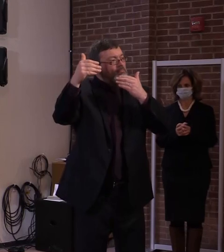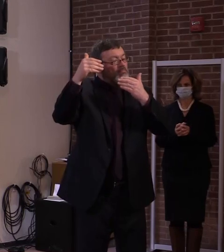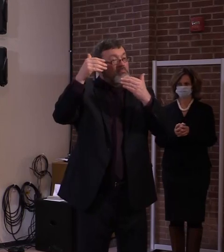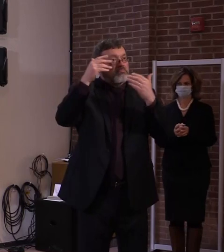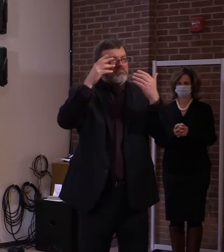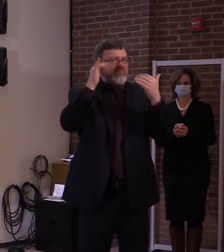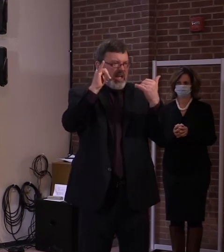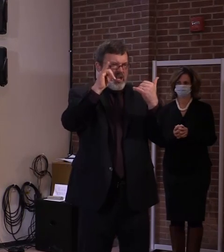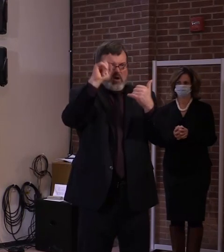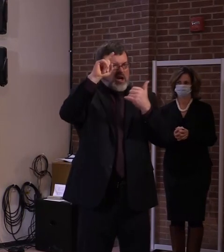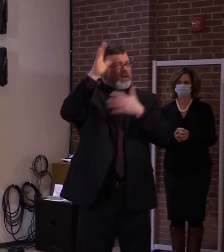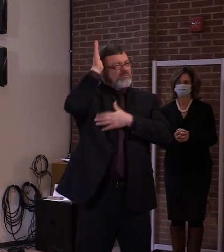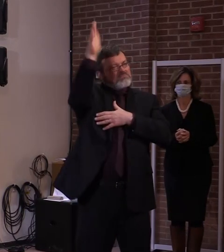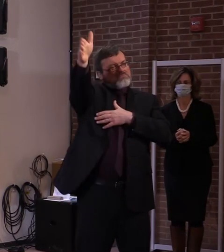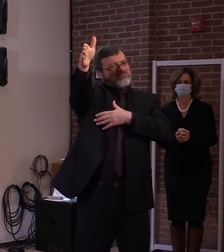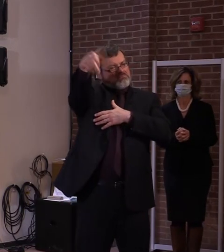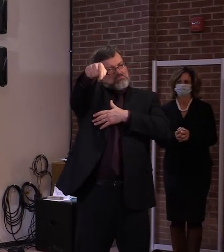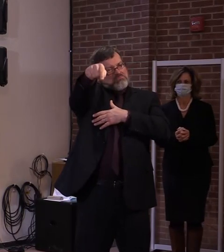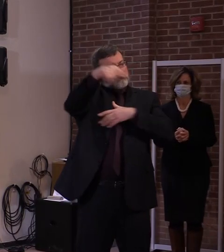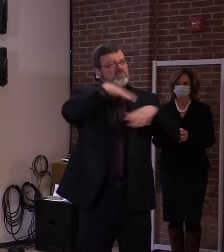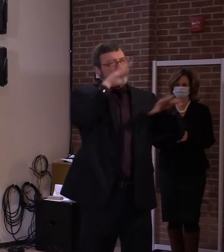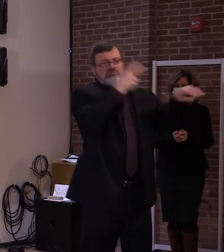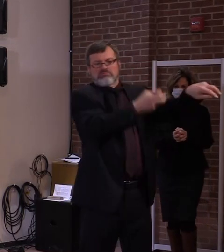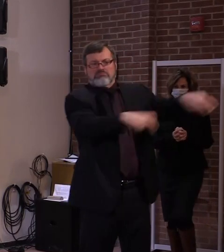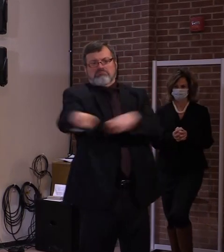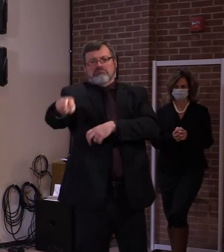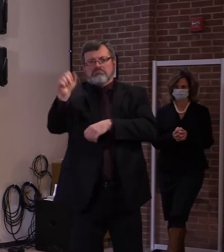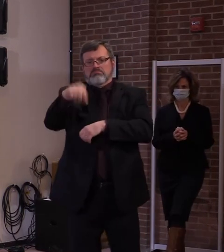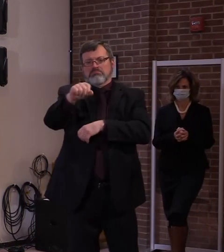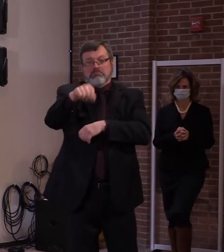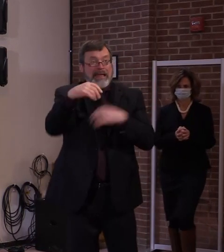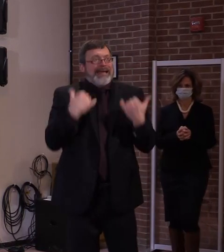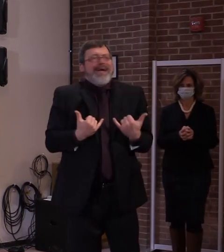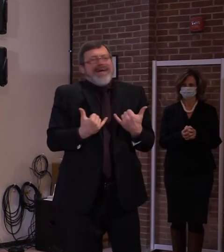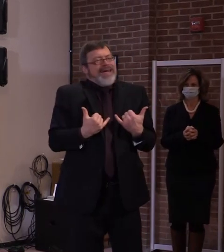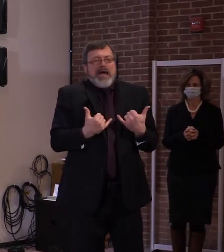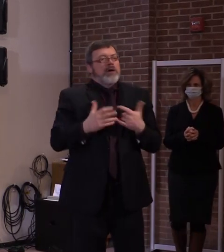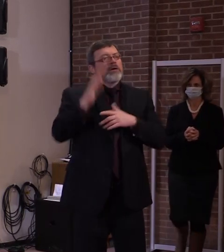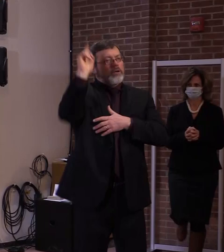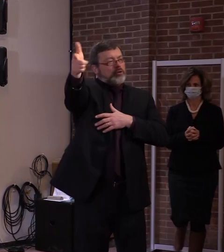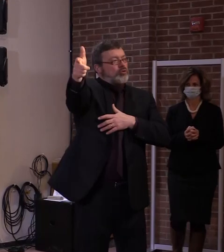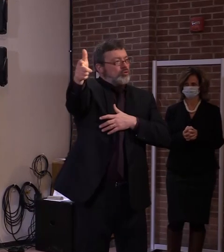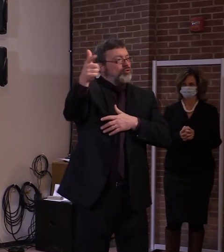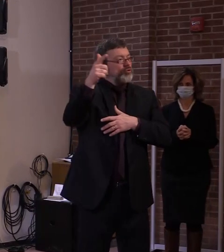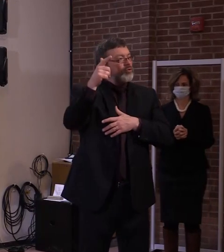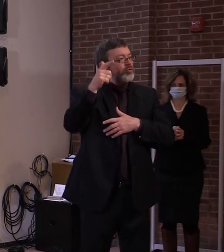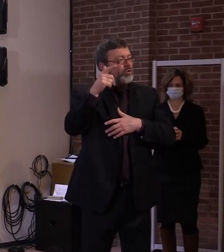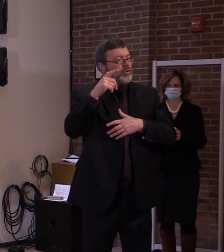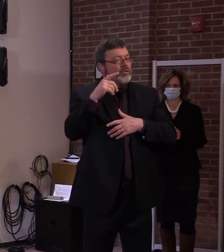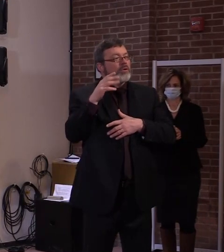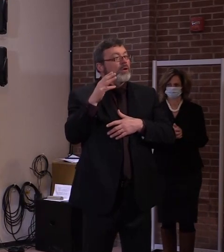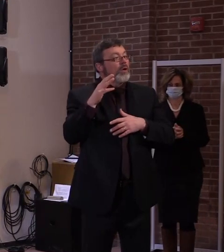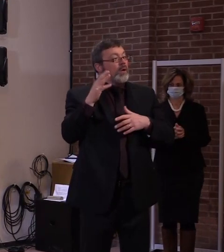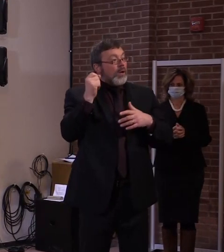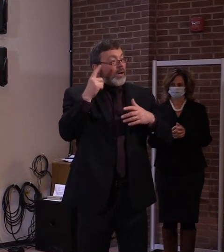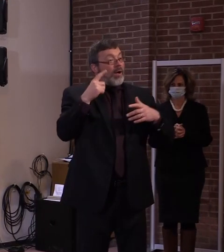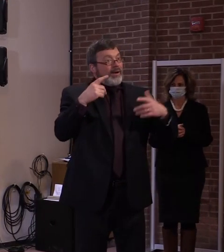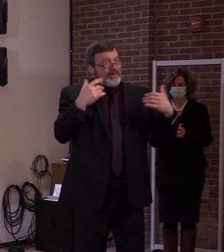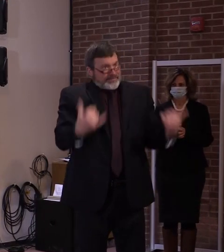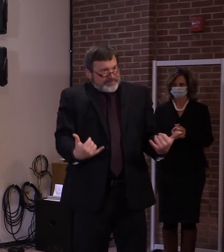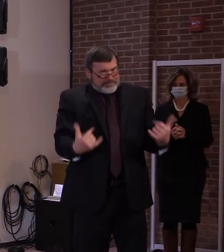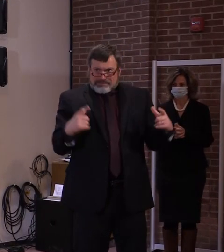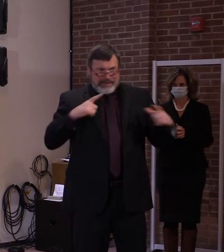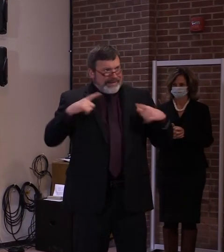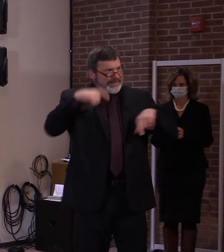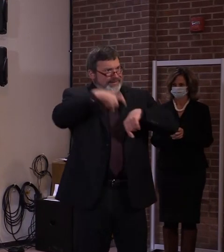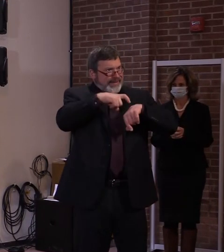That's where everybody is headed, and that's where we'll be in the lead again. But through the holidays, we have LAMP and